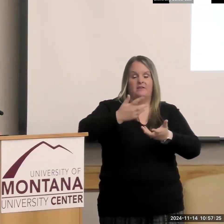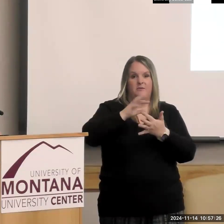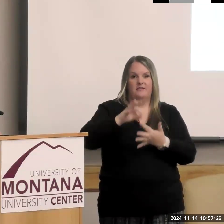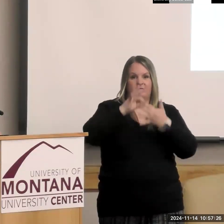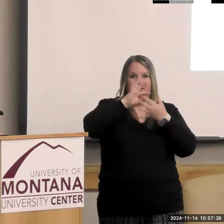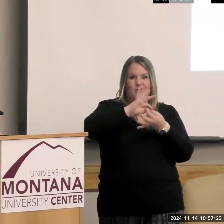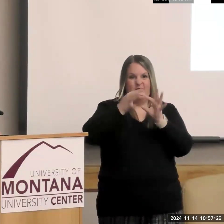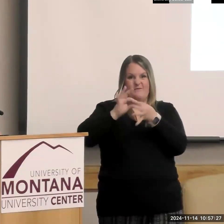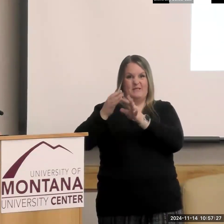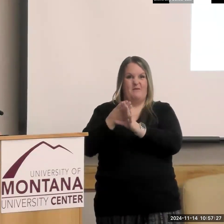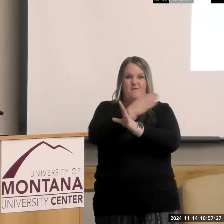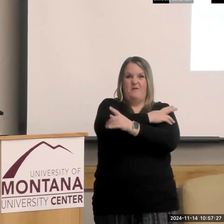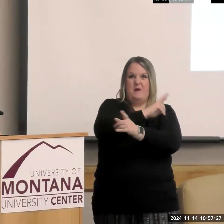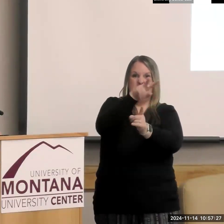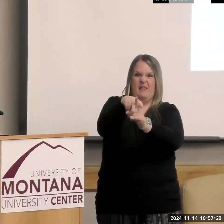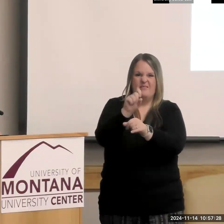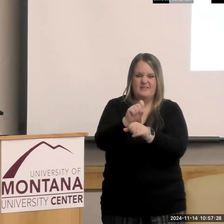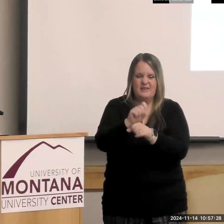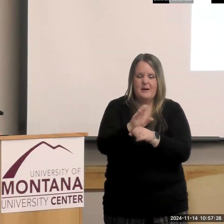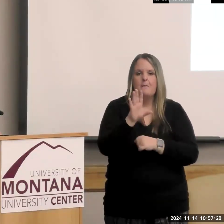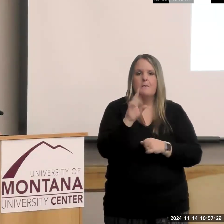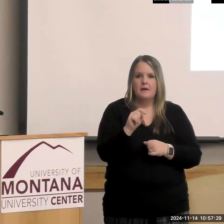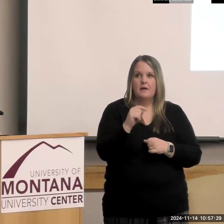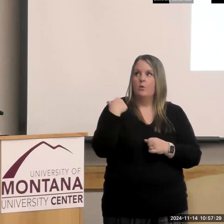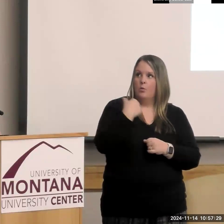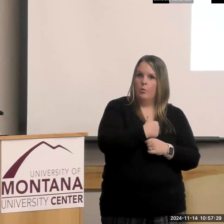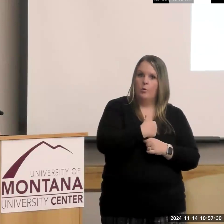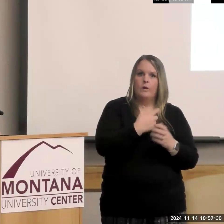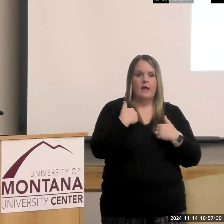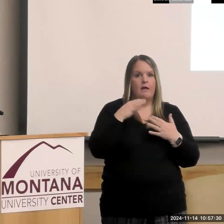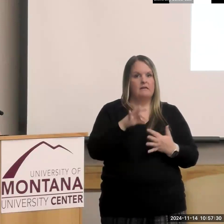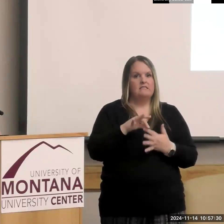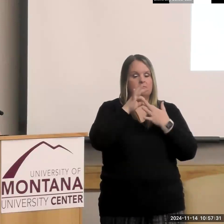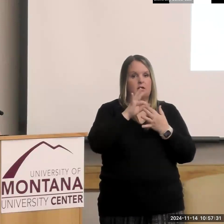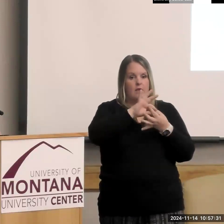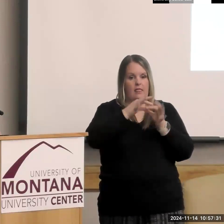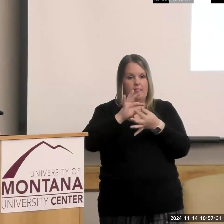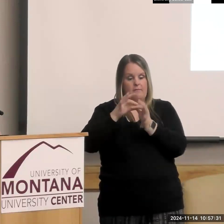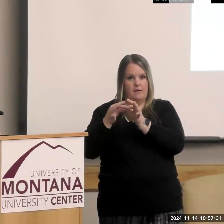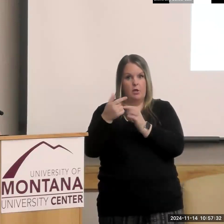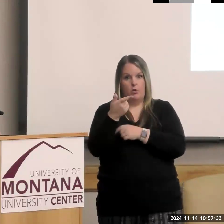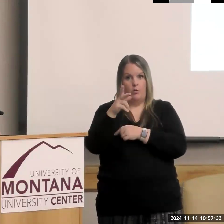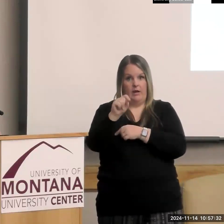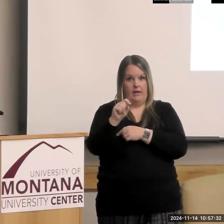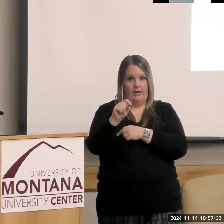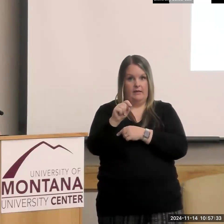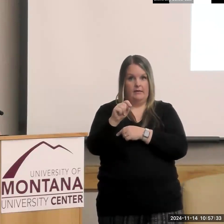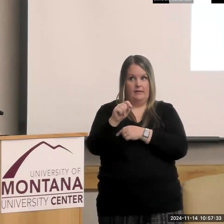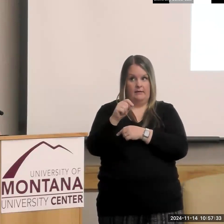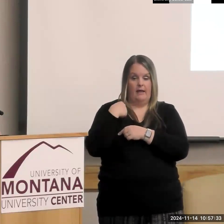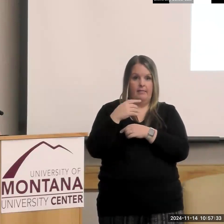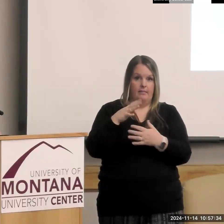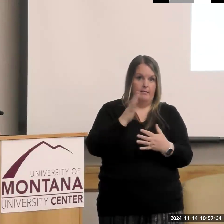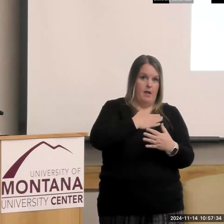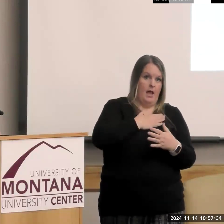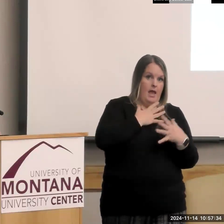long before I applied for the job. We got a Special Olympics grant at the health department that we applied for this grant